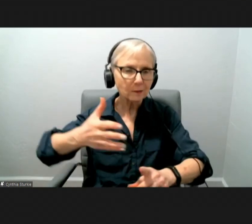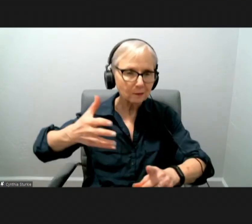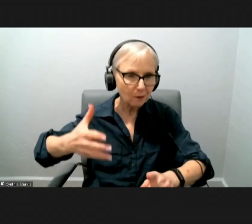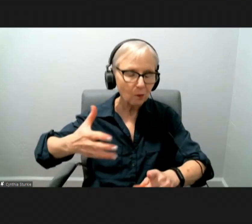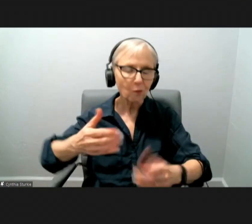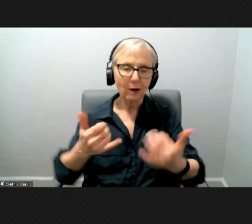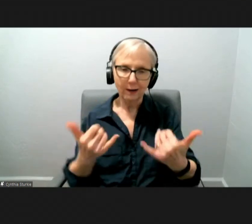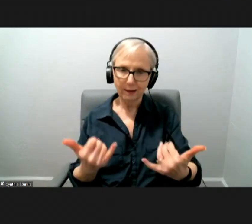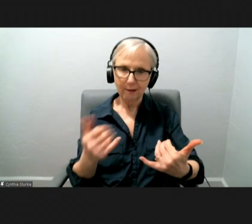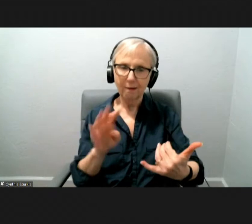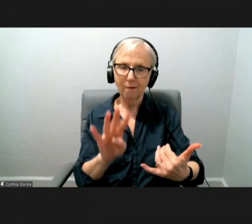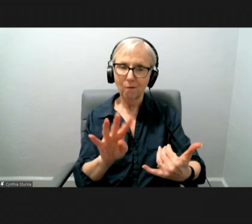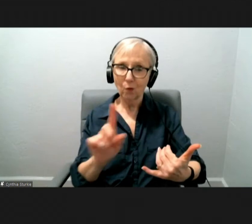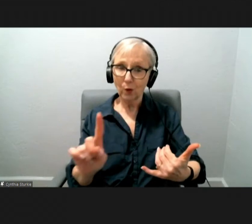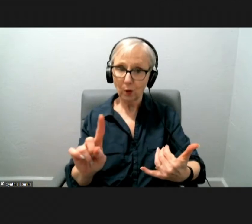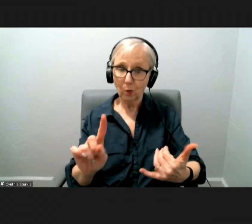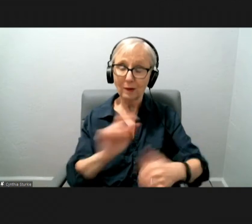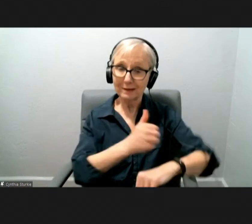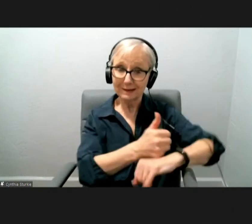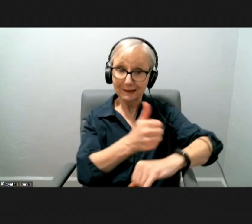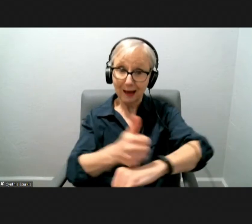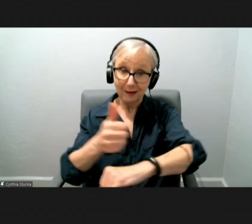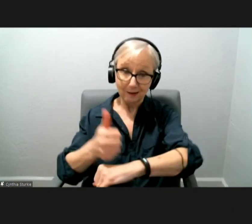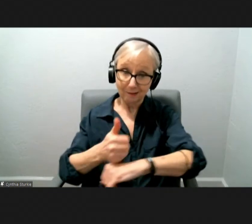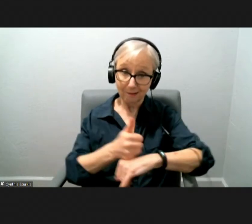sites right now. We look to see that increase over time.